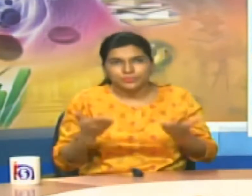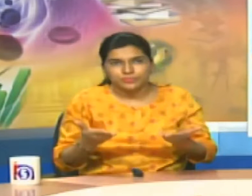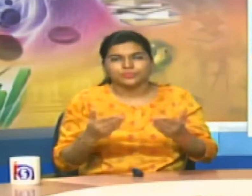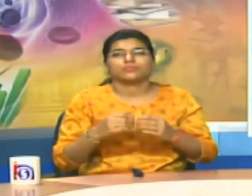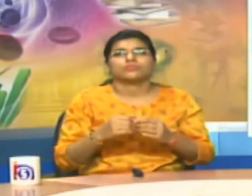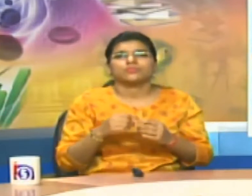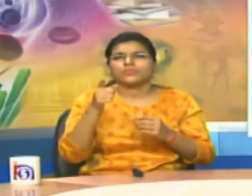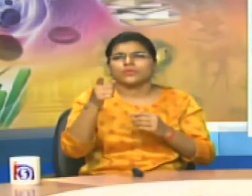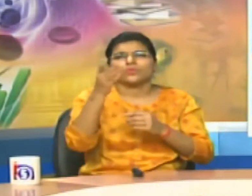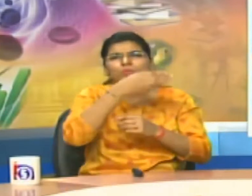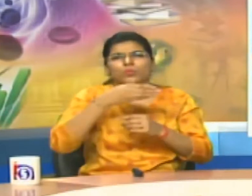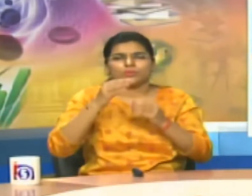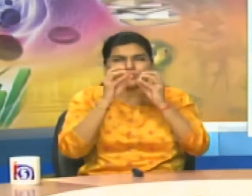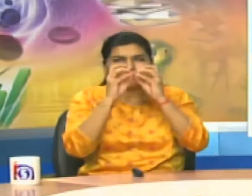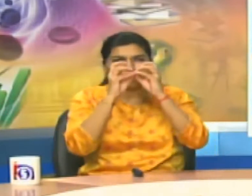Next is review.